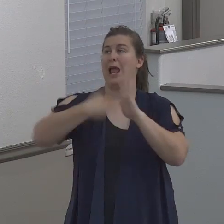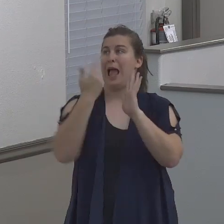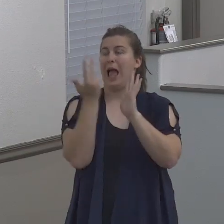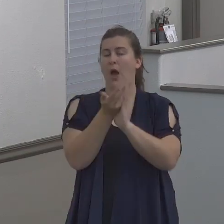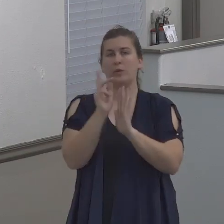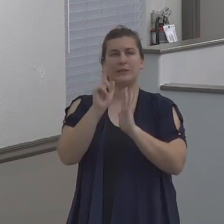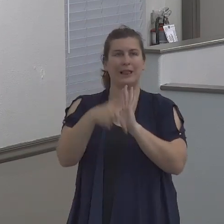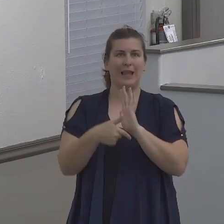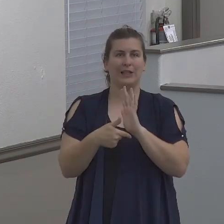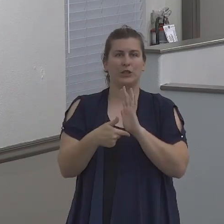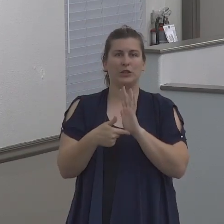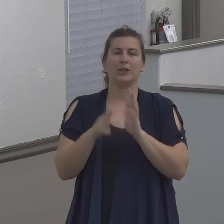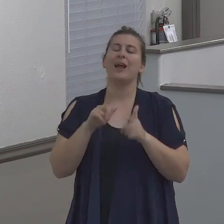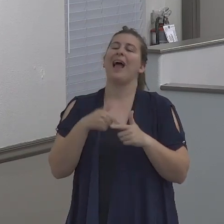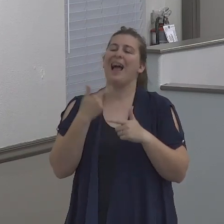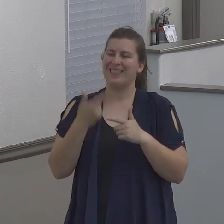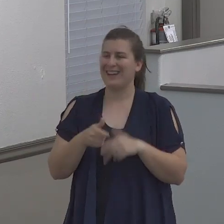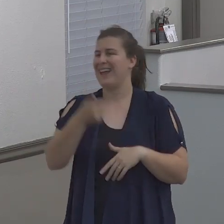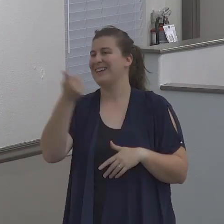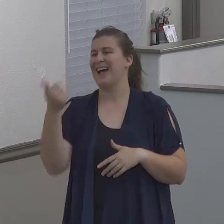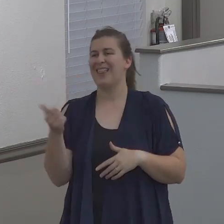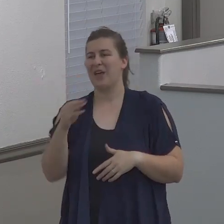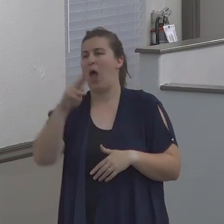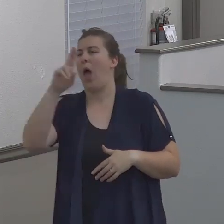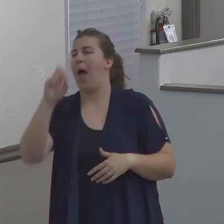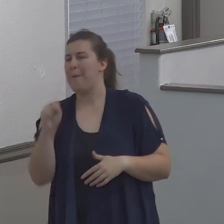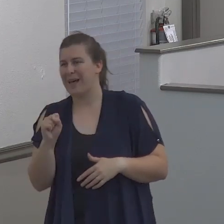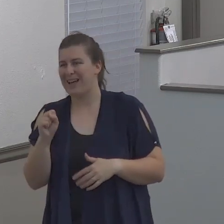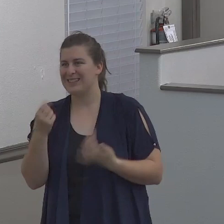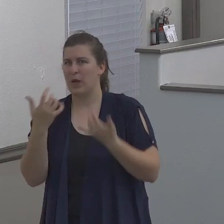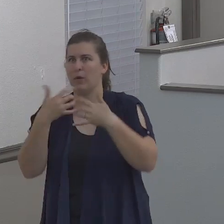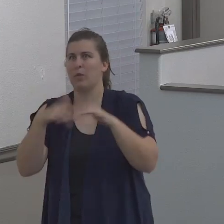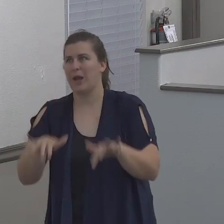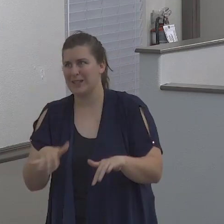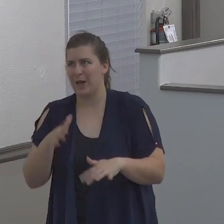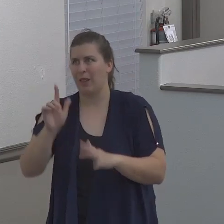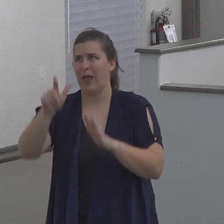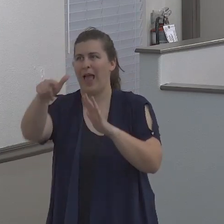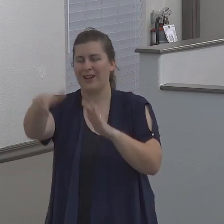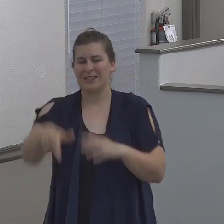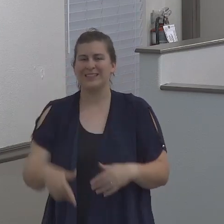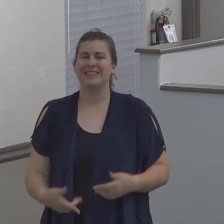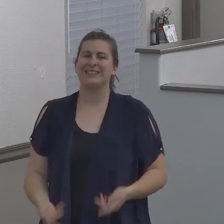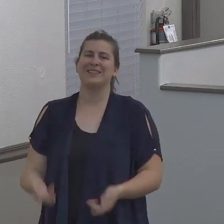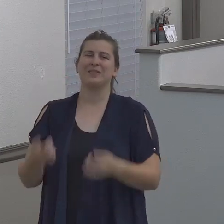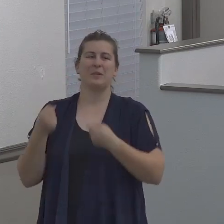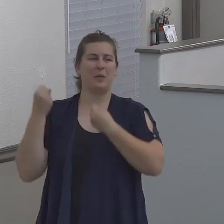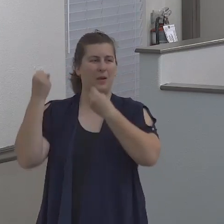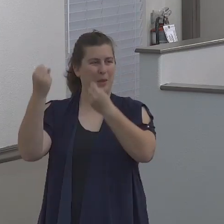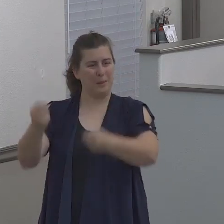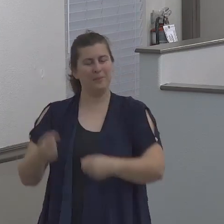what? 3 hours go by, and all of a sudden, here comes rolling up another broken down bus.